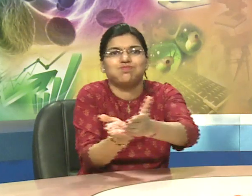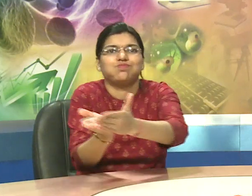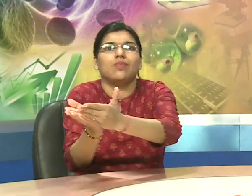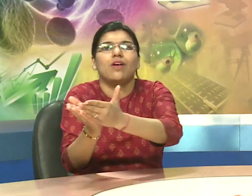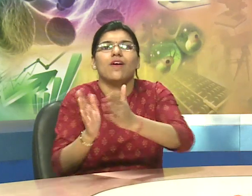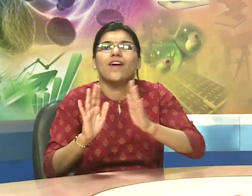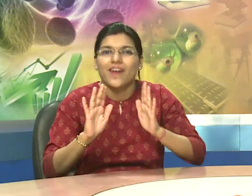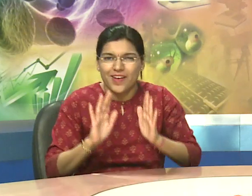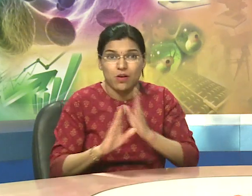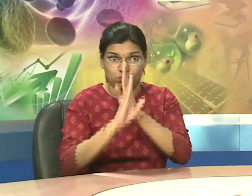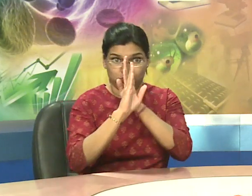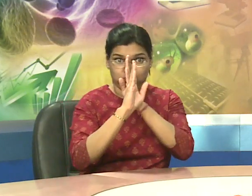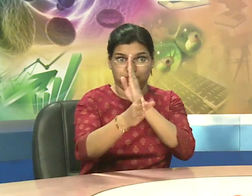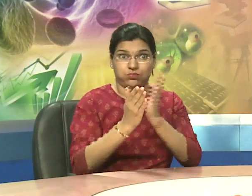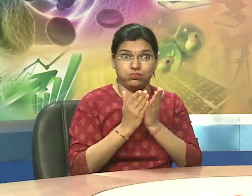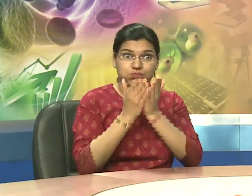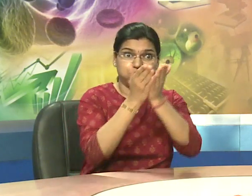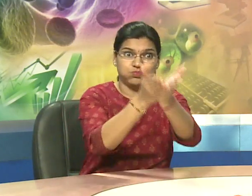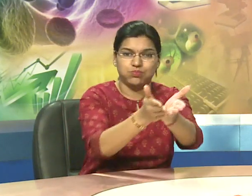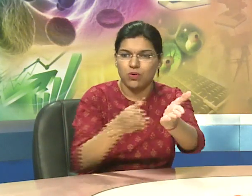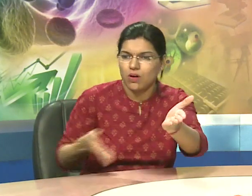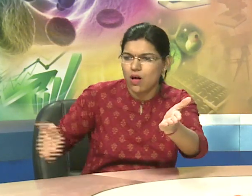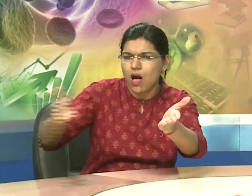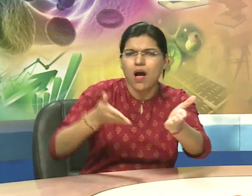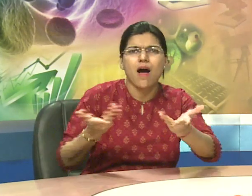go with it.